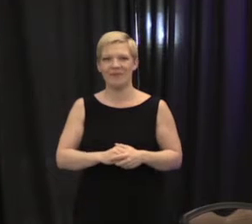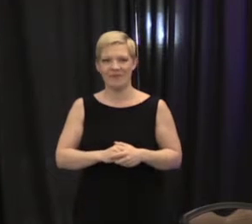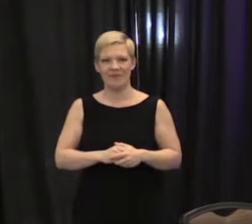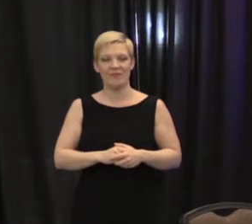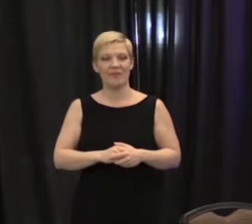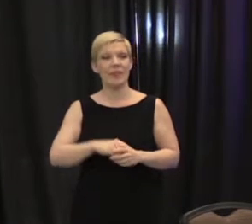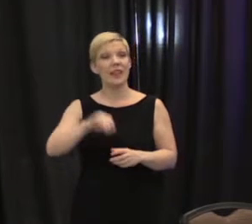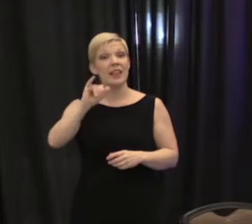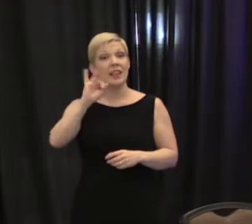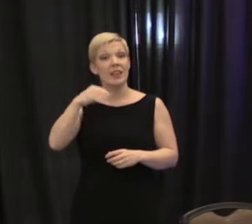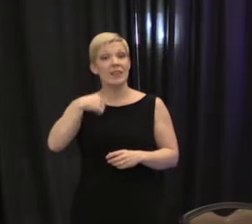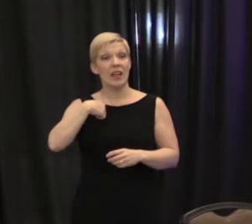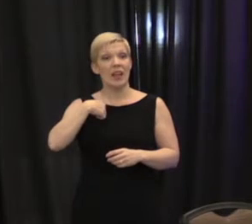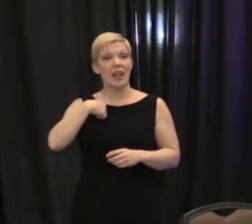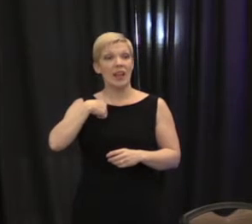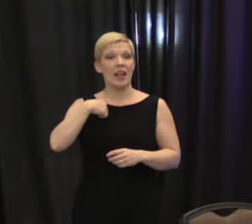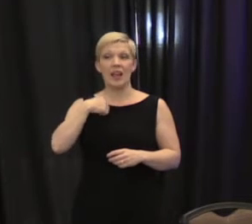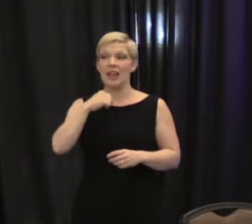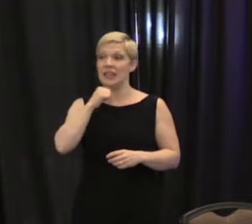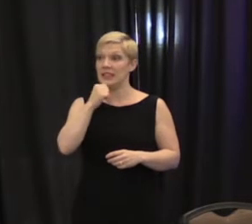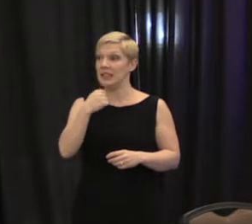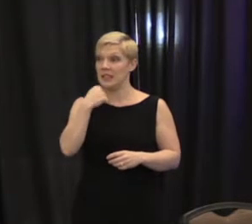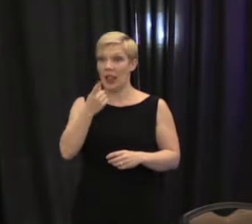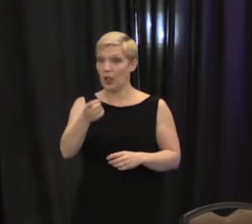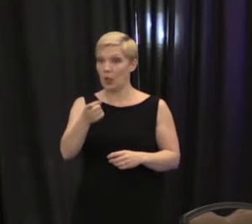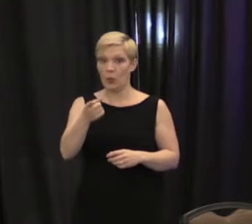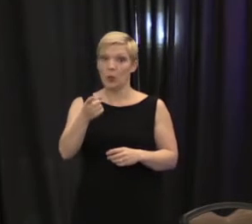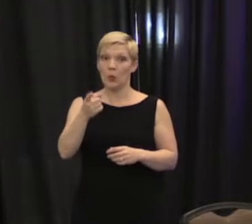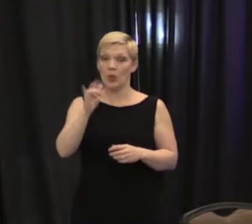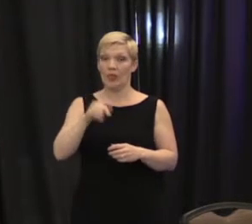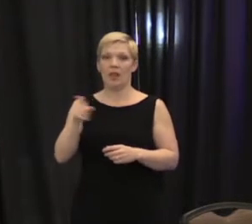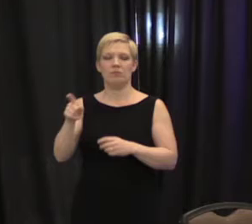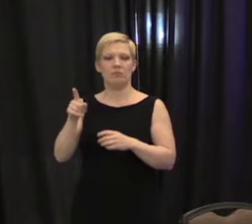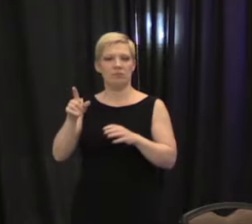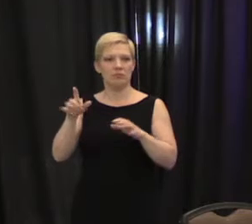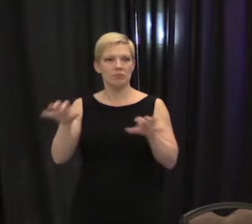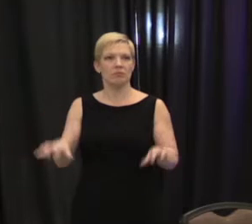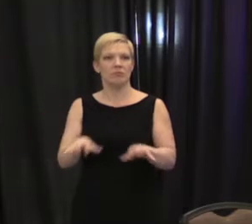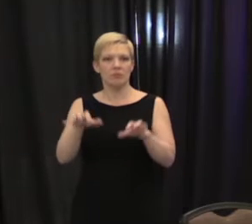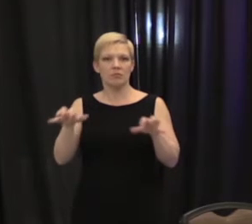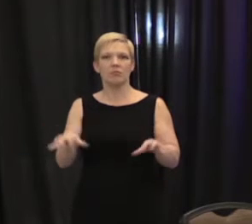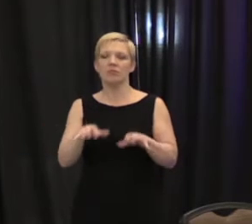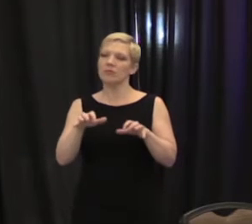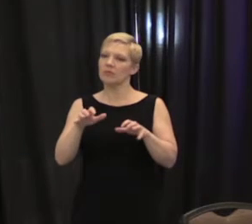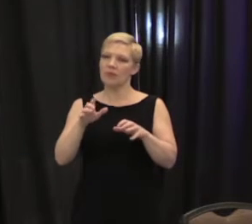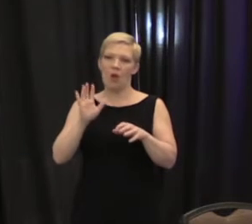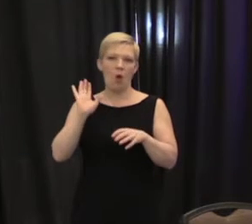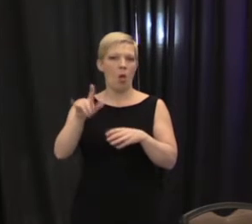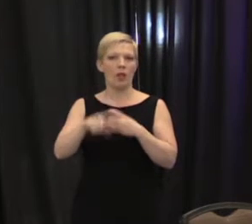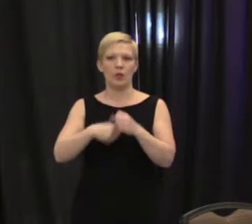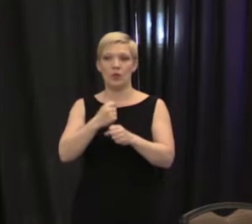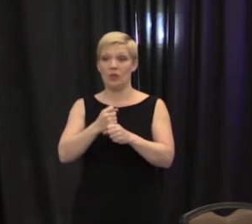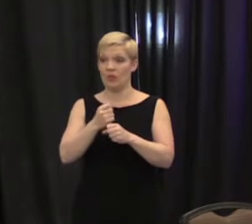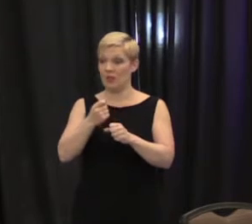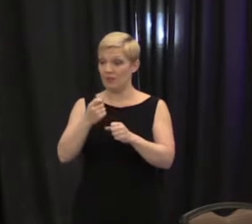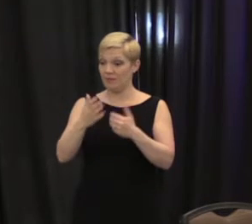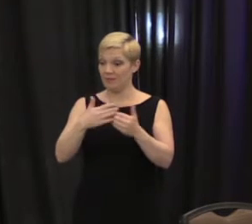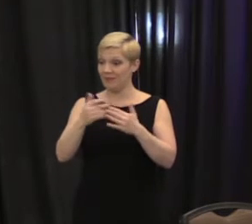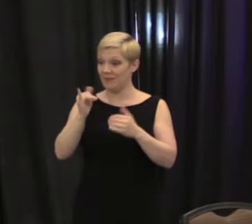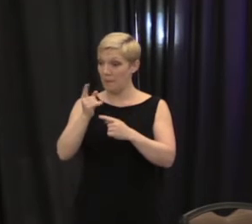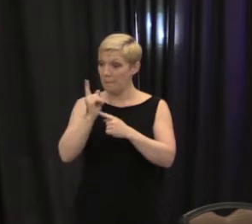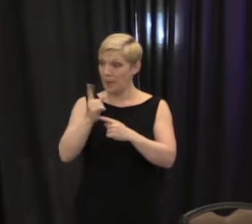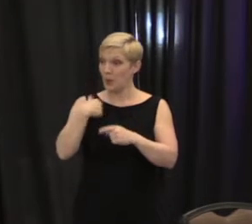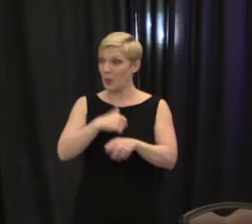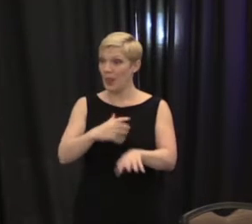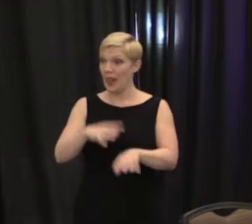If I didn't tell you that it goes on all year, let me tell you now. All year long, from the minute we leave here